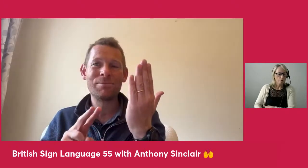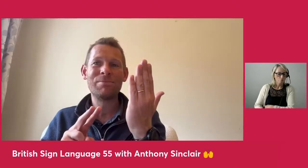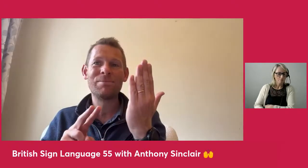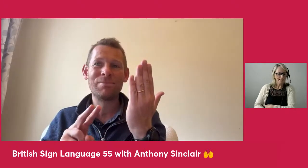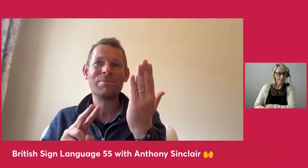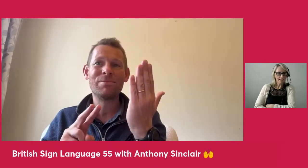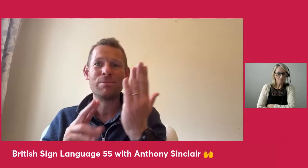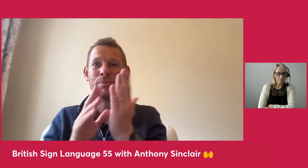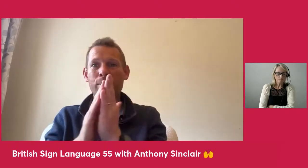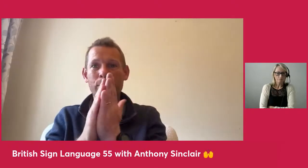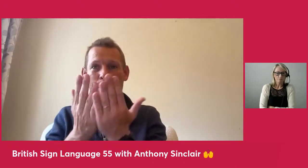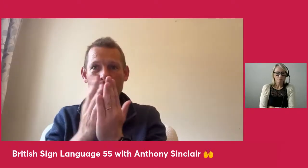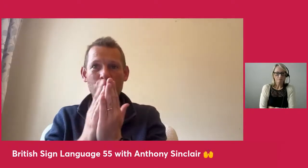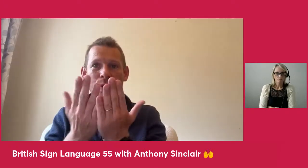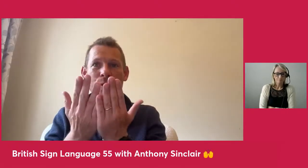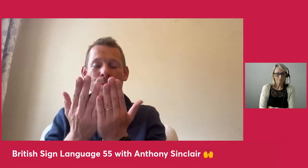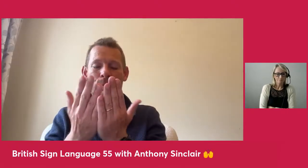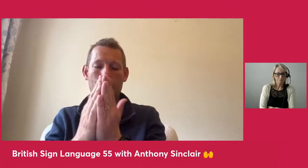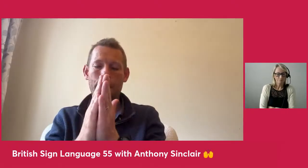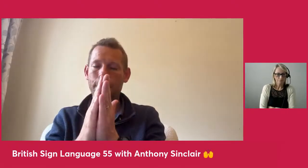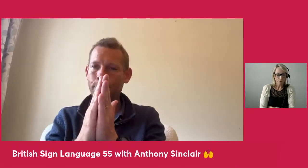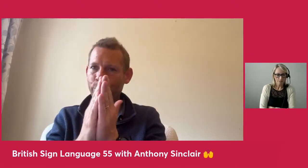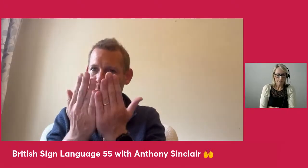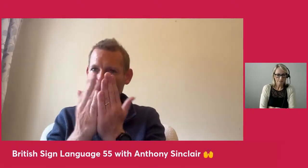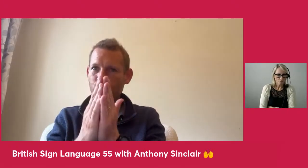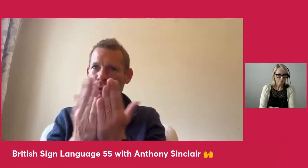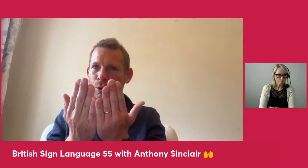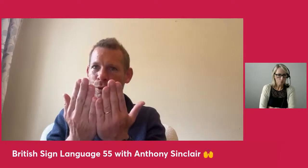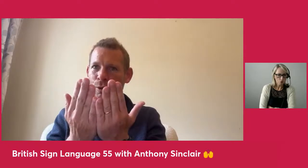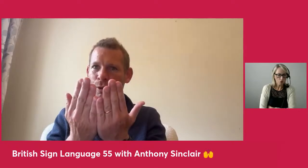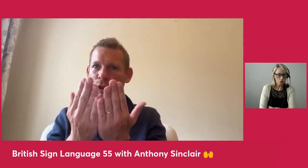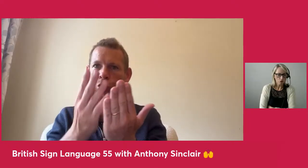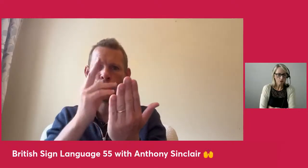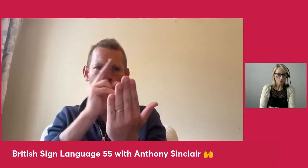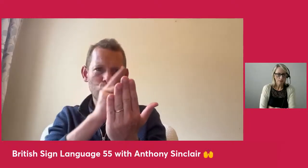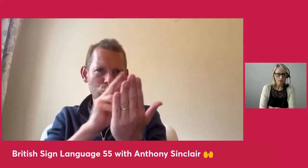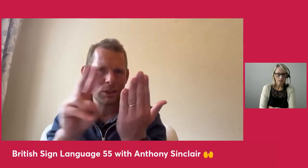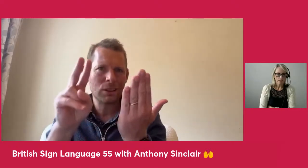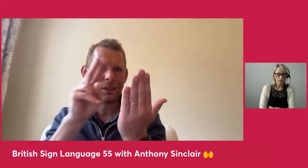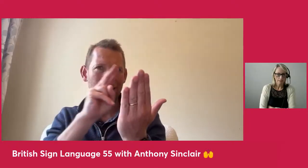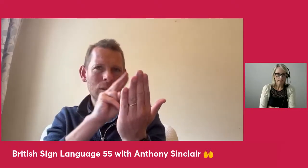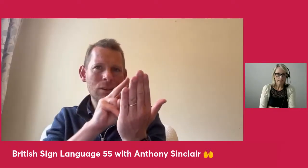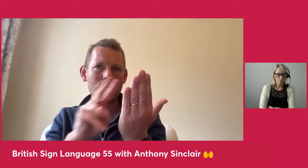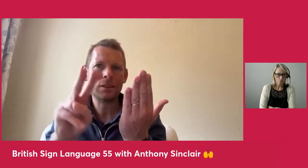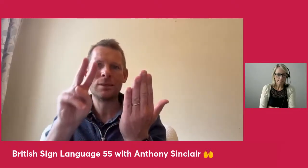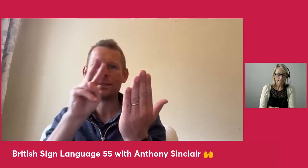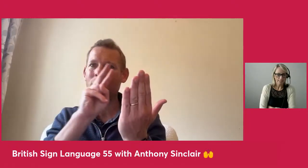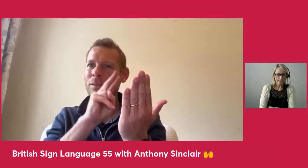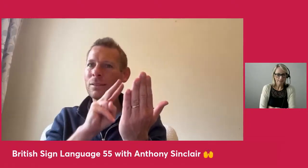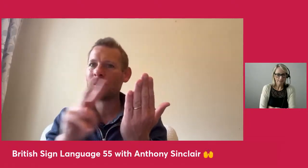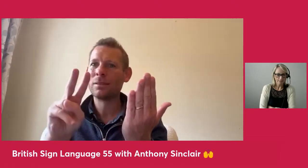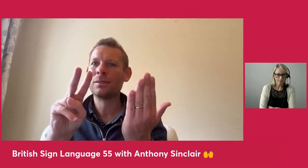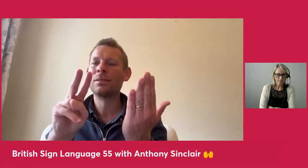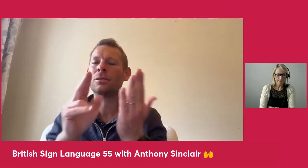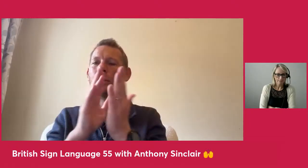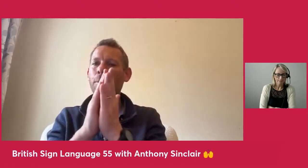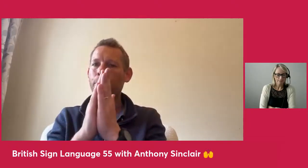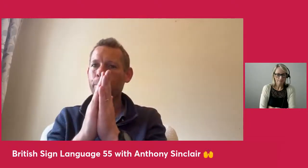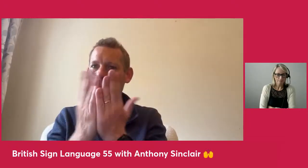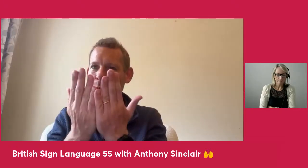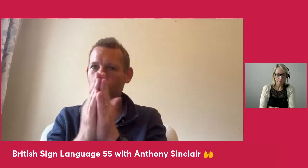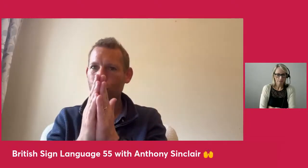Time for reading, so that's a sign for book, and then reading,